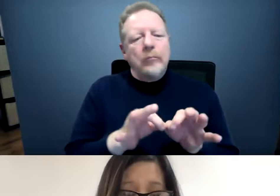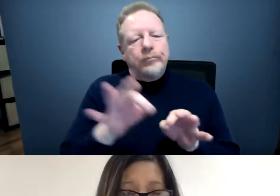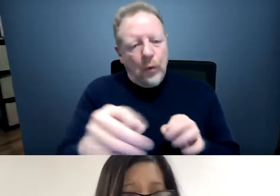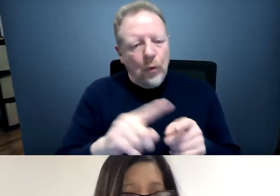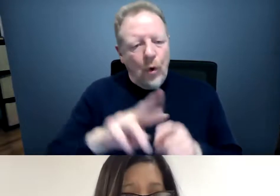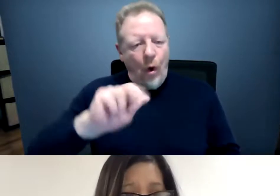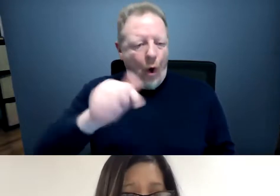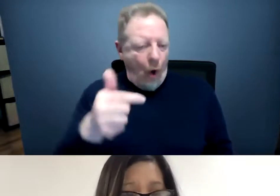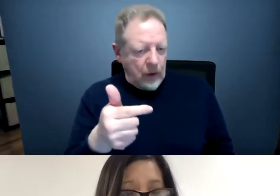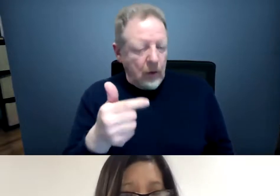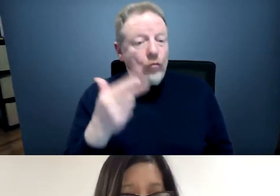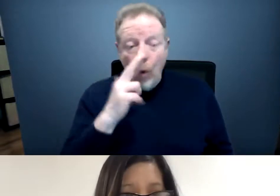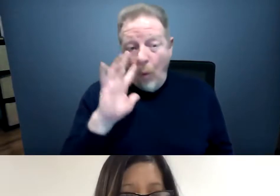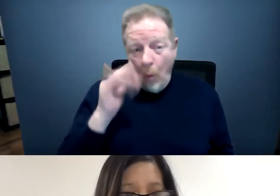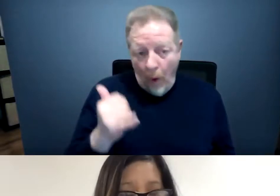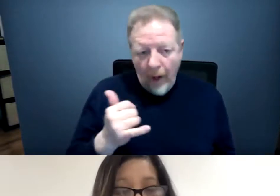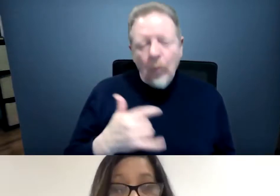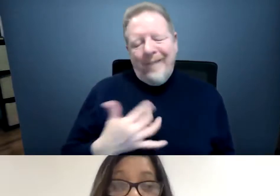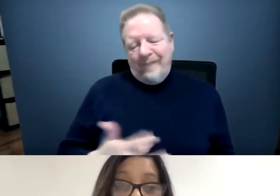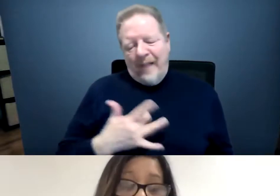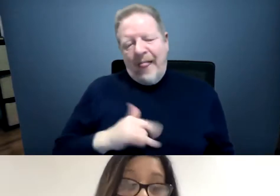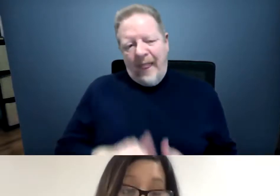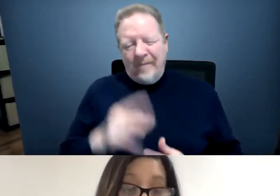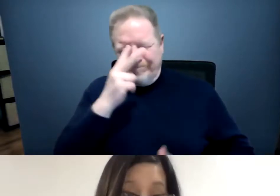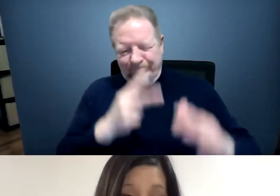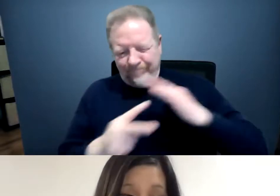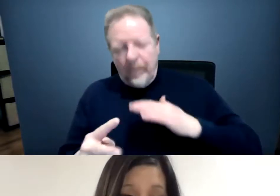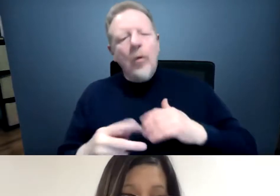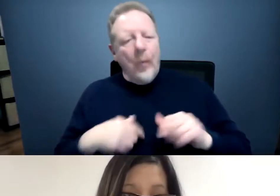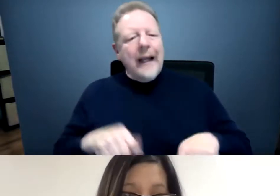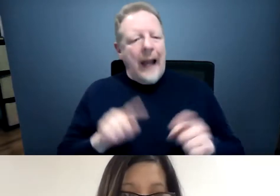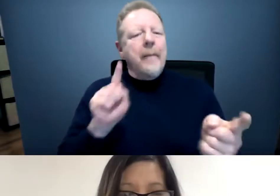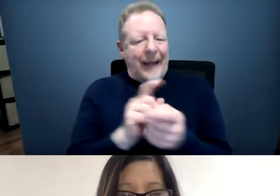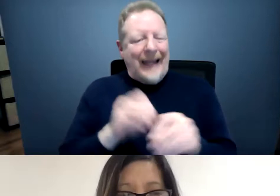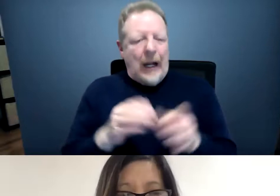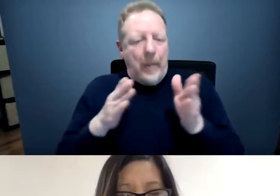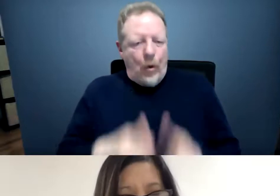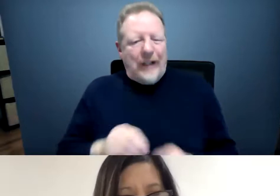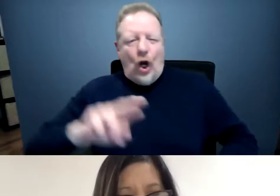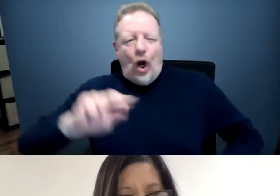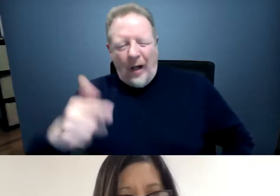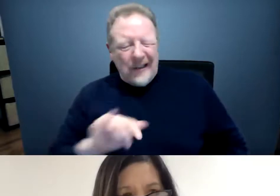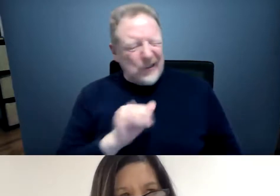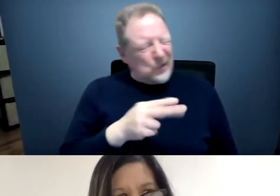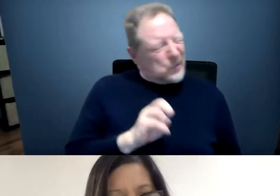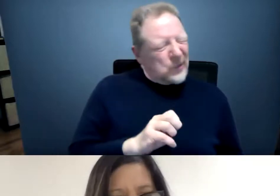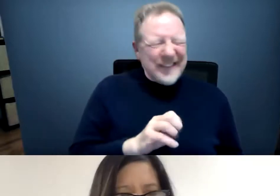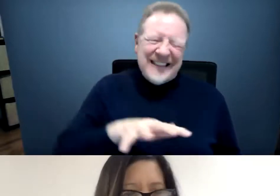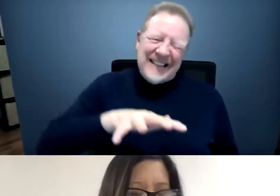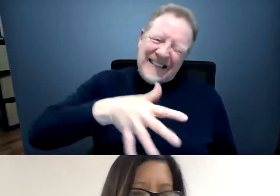did that because it's more likely that we'll be able to meet in person. Whereas with June, with COVID, we still don't